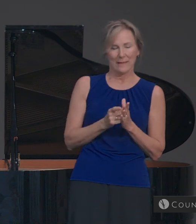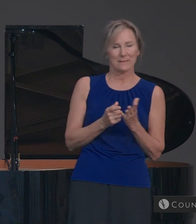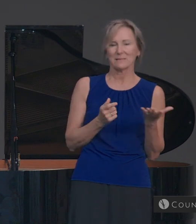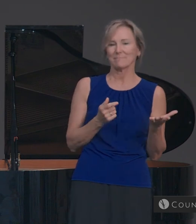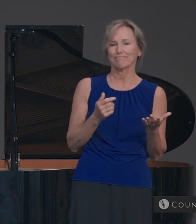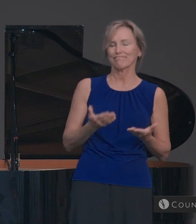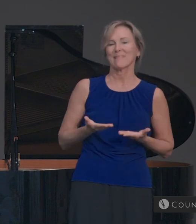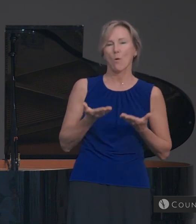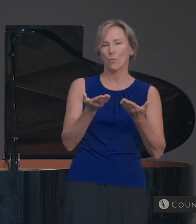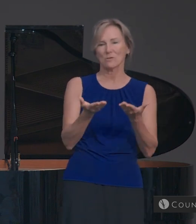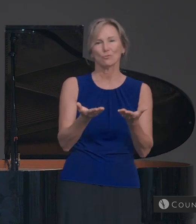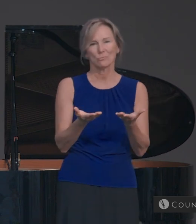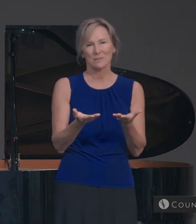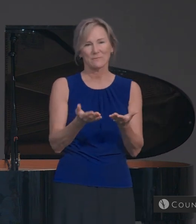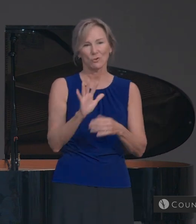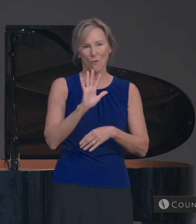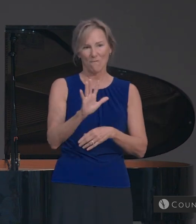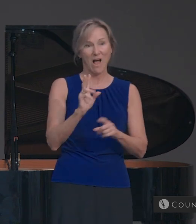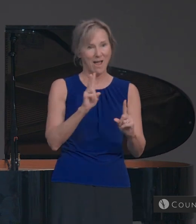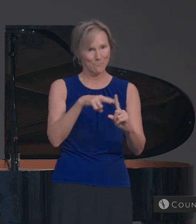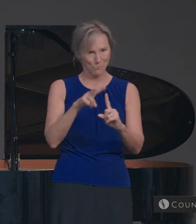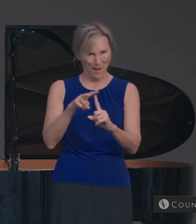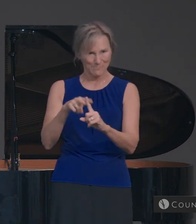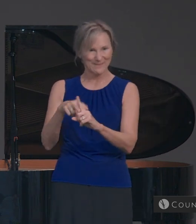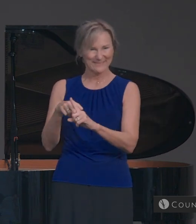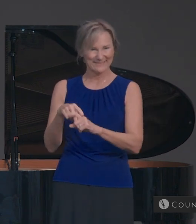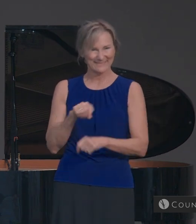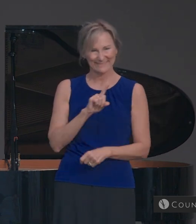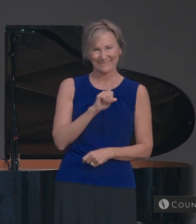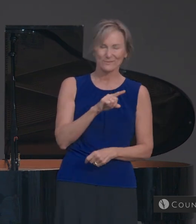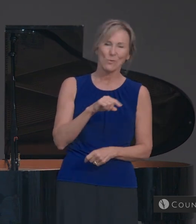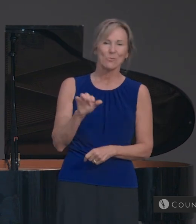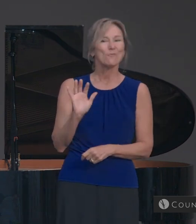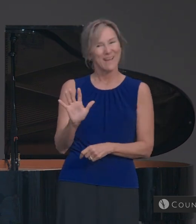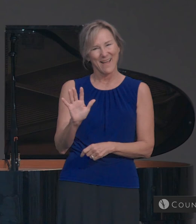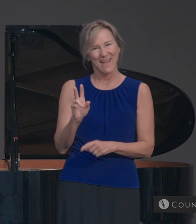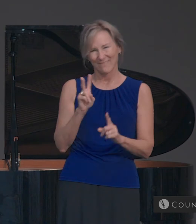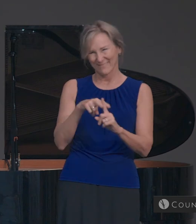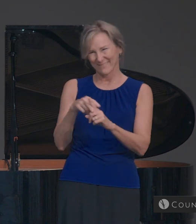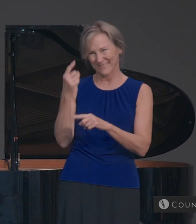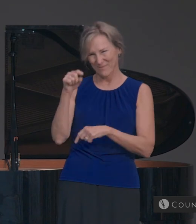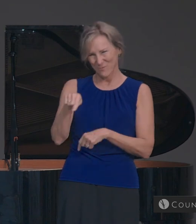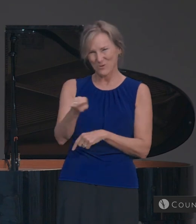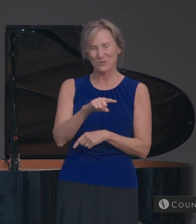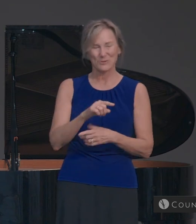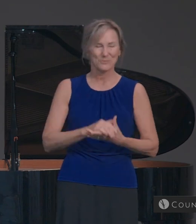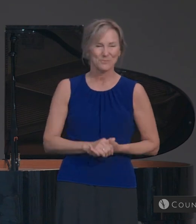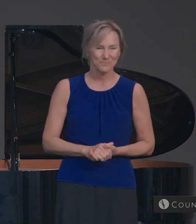five implications for us. That's the numbers 1 through 5 on your page.